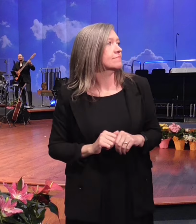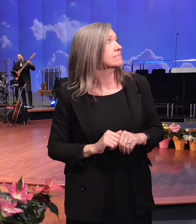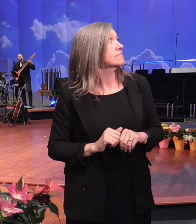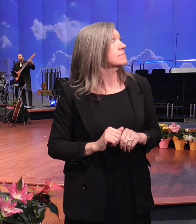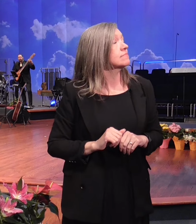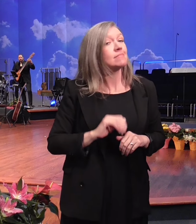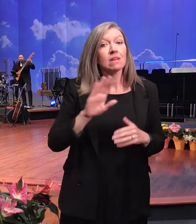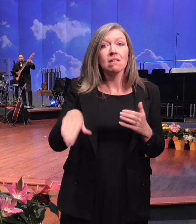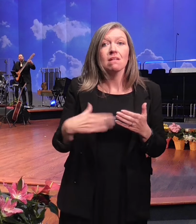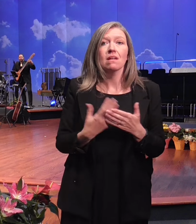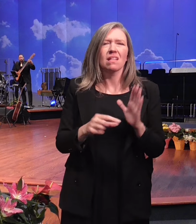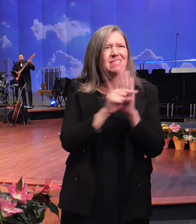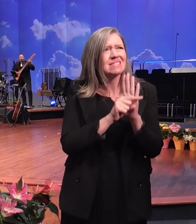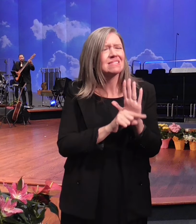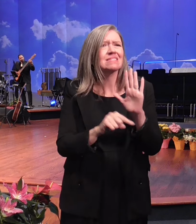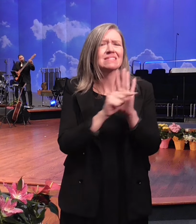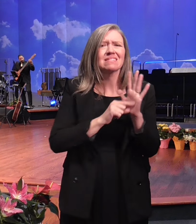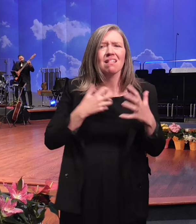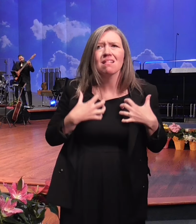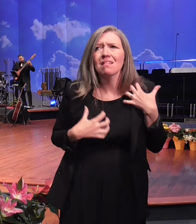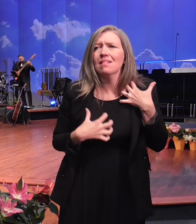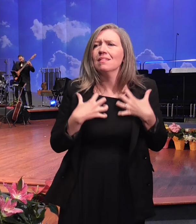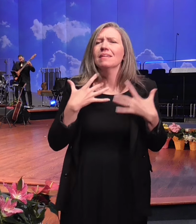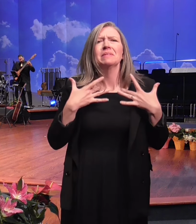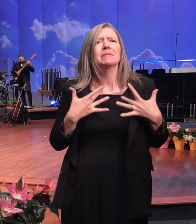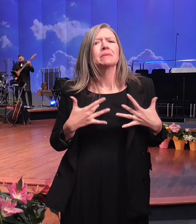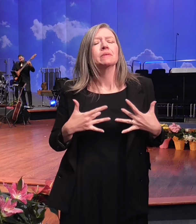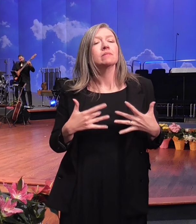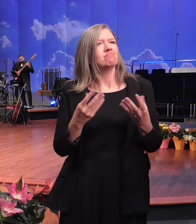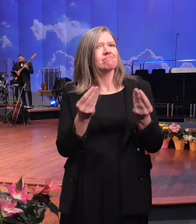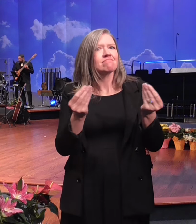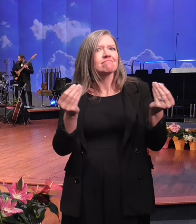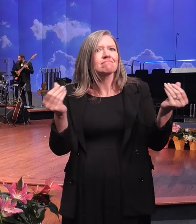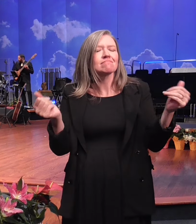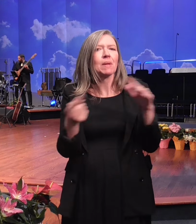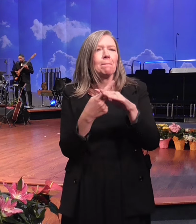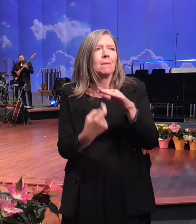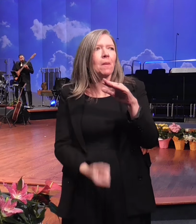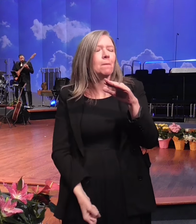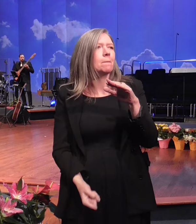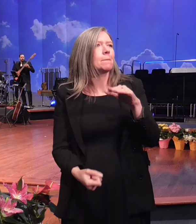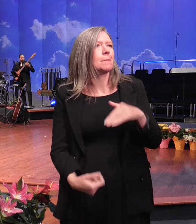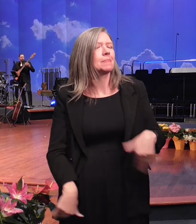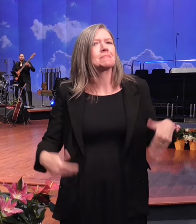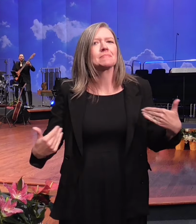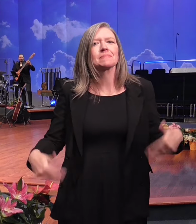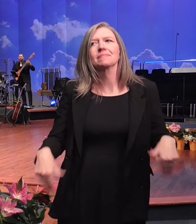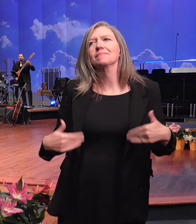All of the bad feelings have disappeared.